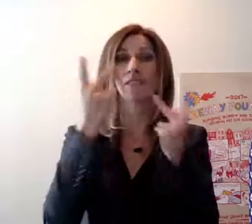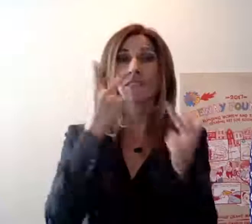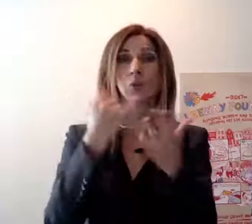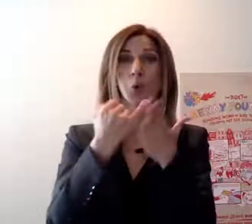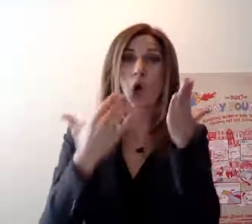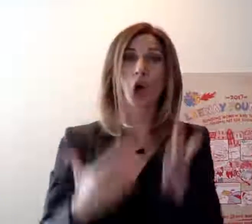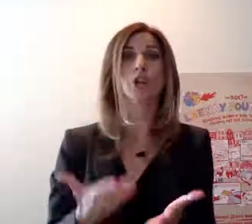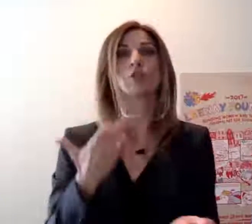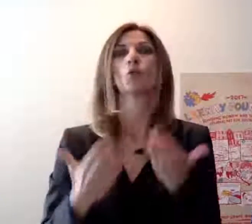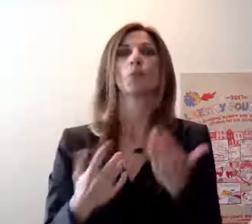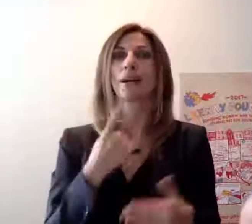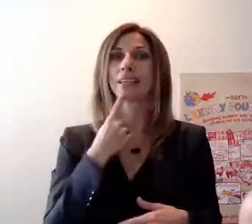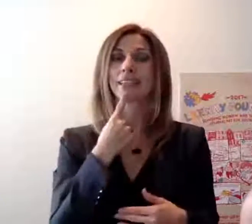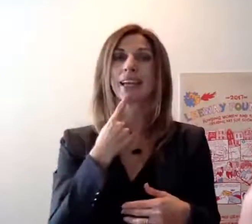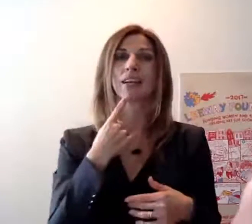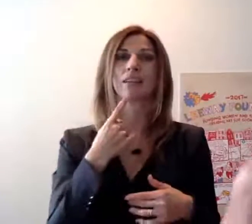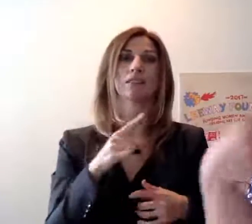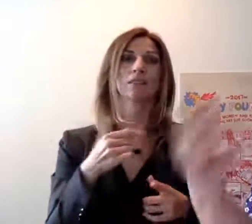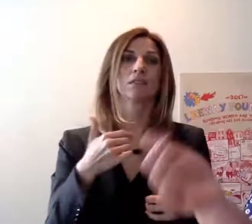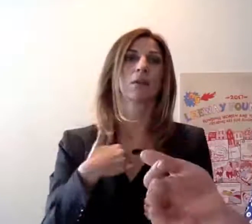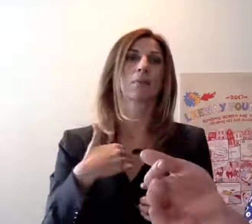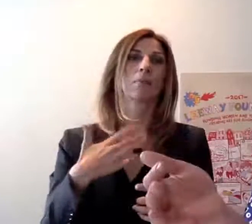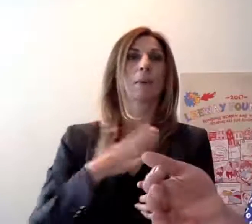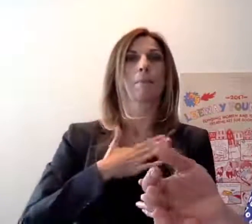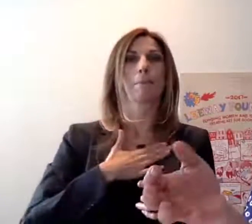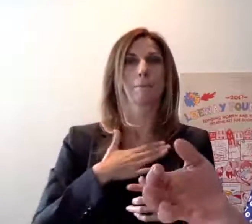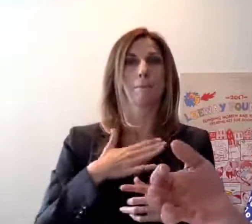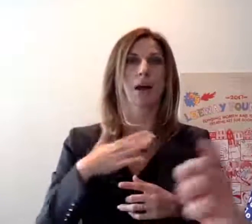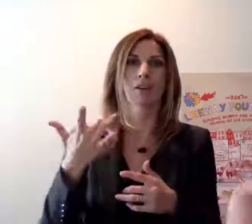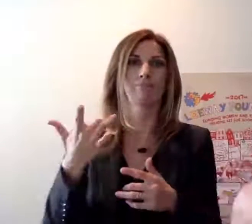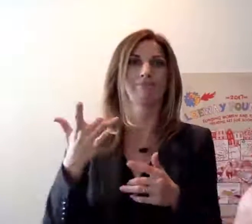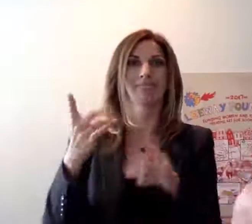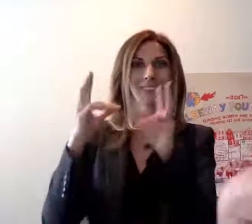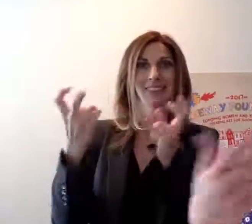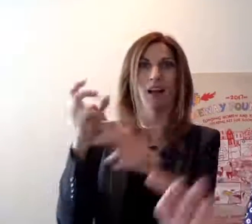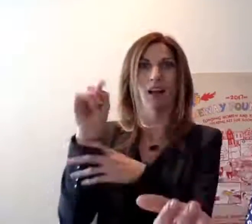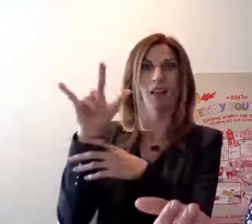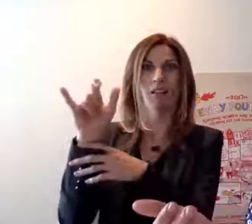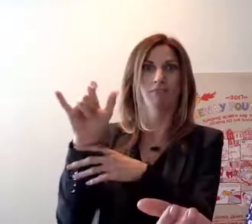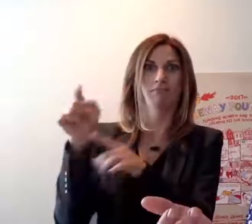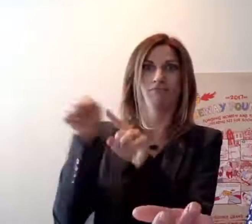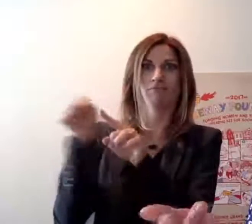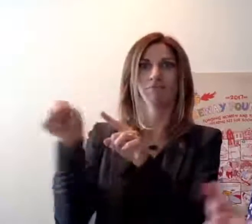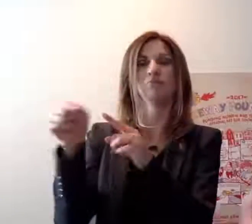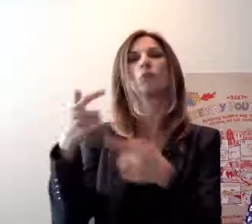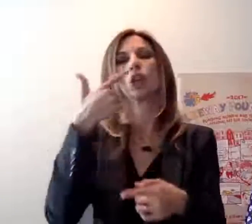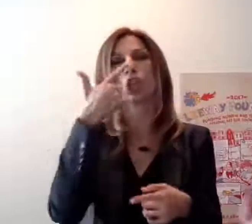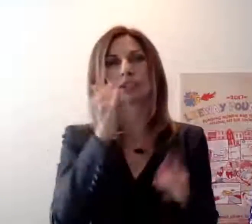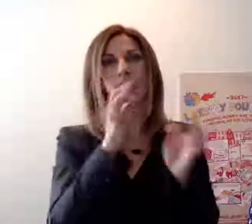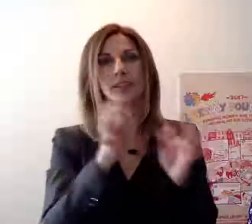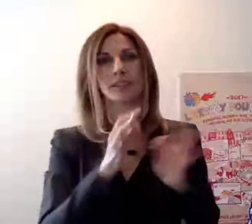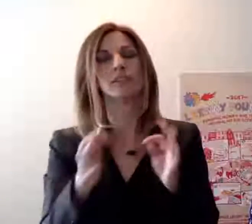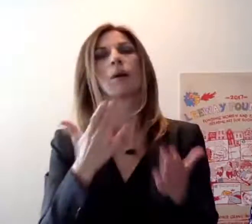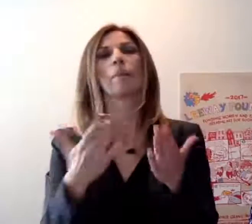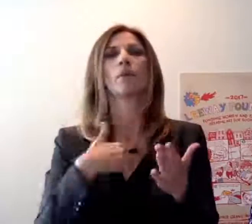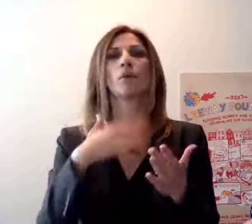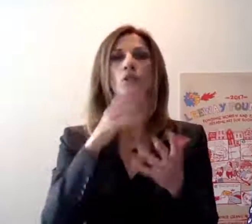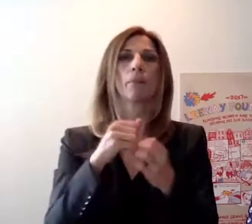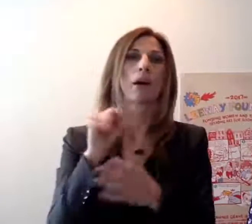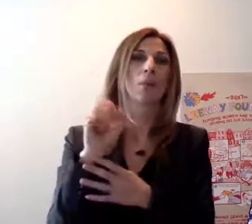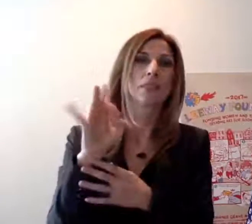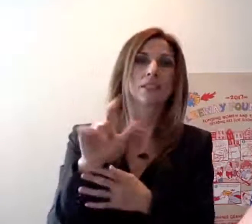you might say, in my piece entitled X, this is what it looks like. You might talk about the scale